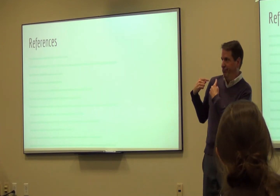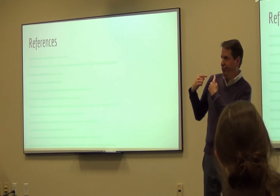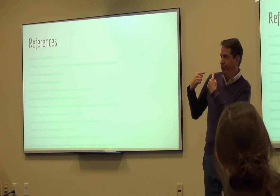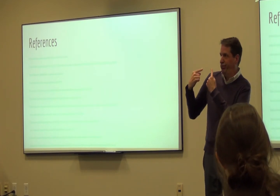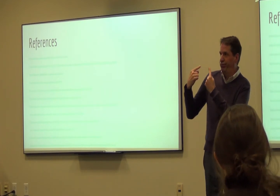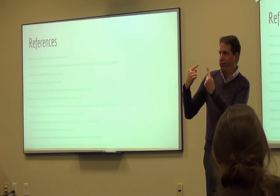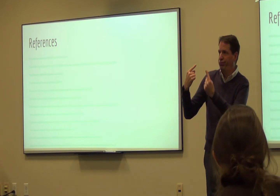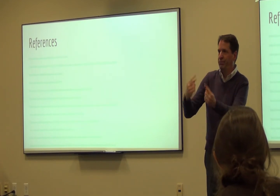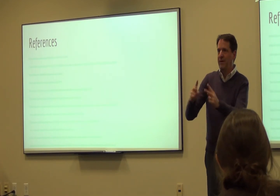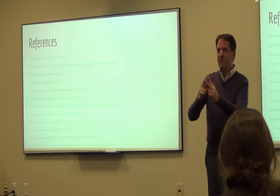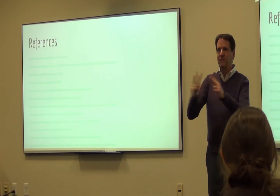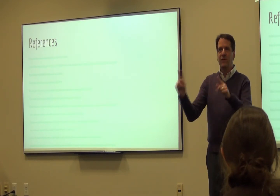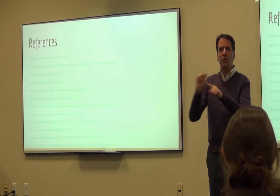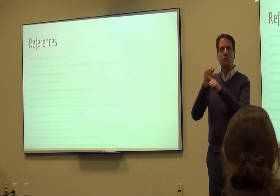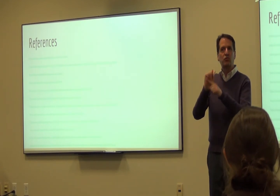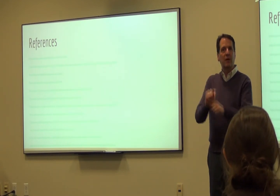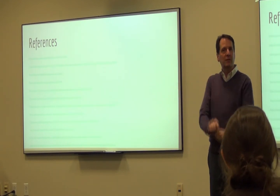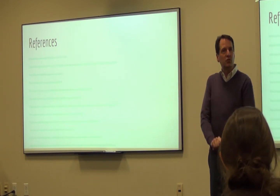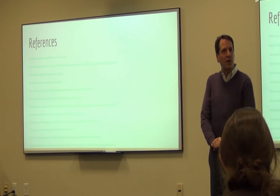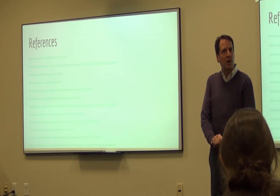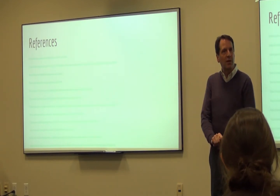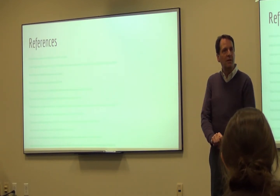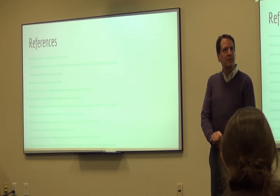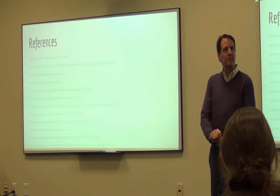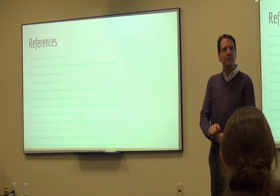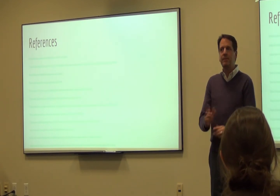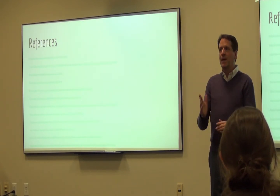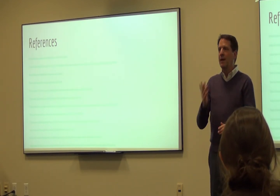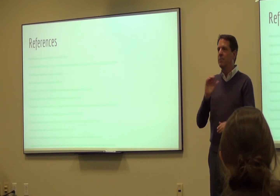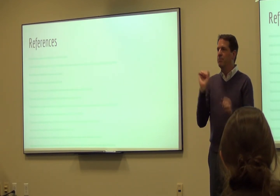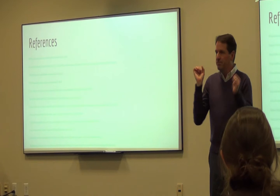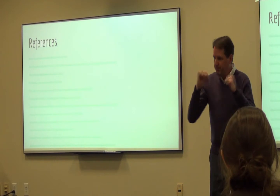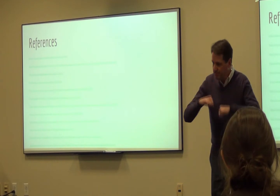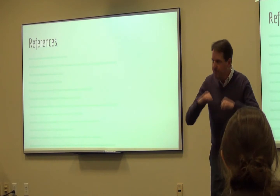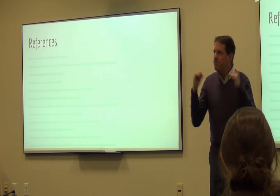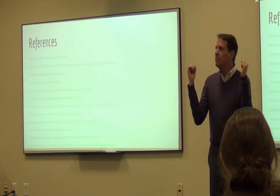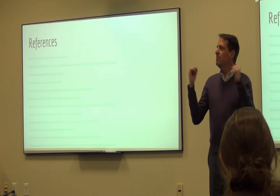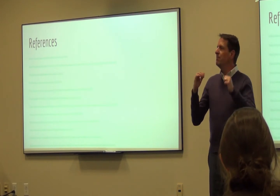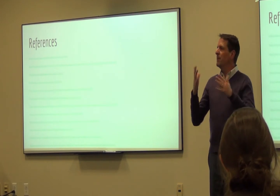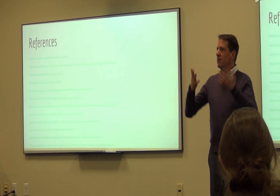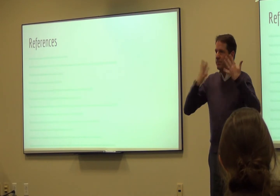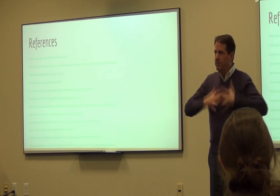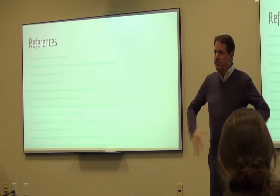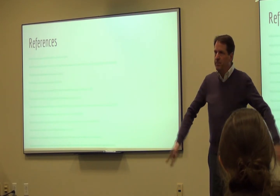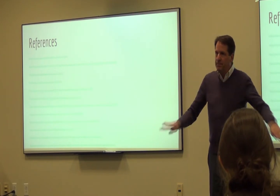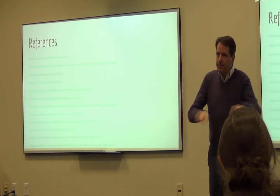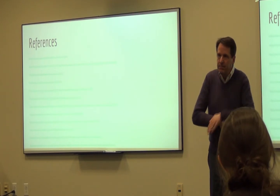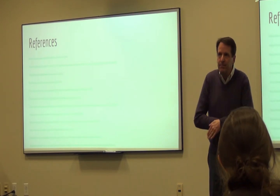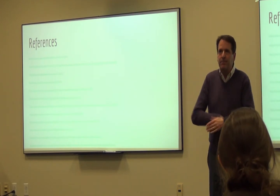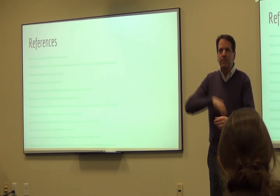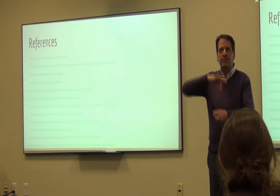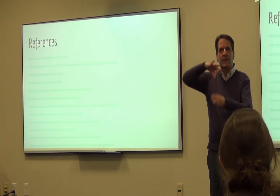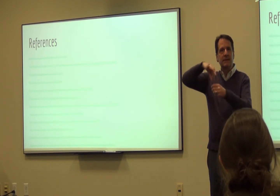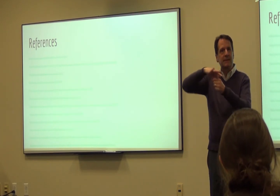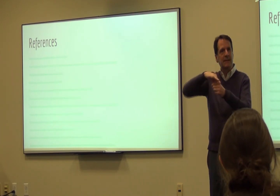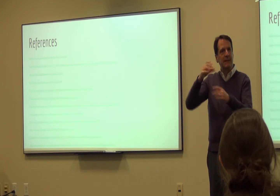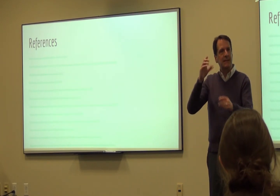culture traditionally has been very traditional. And people do a lot of bowing, they wear